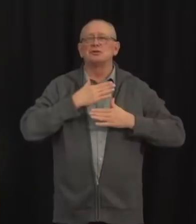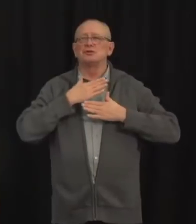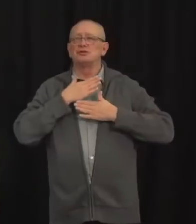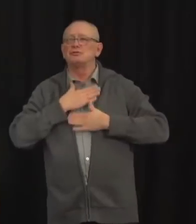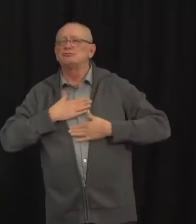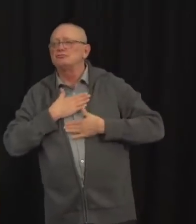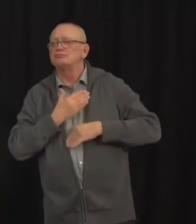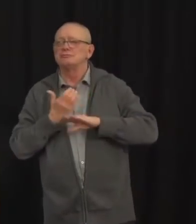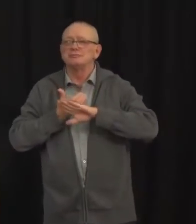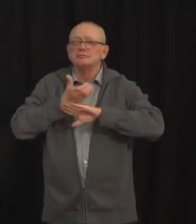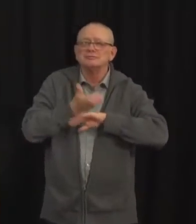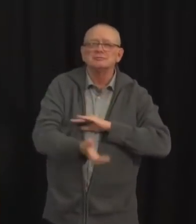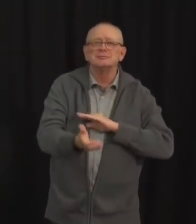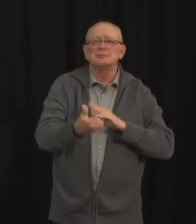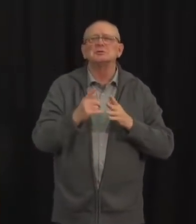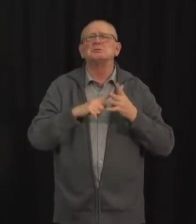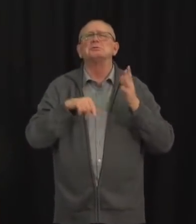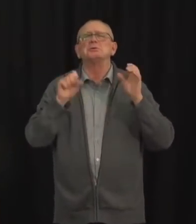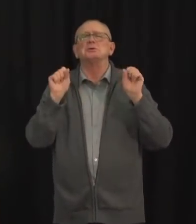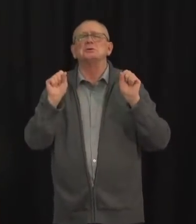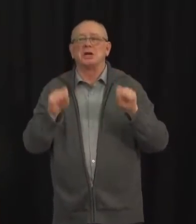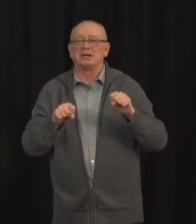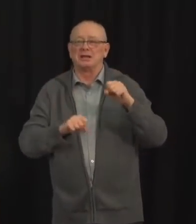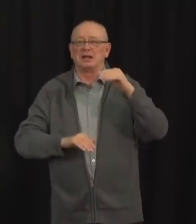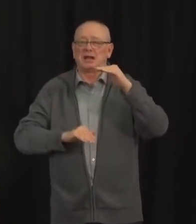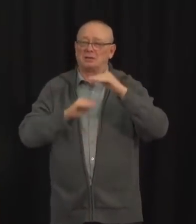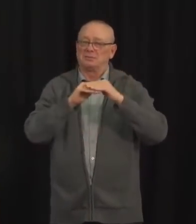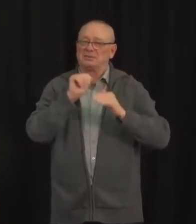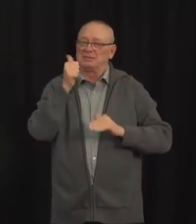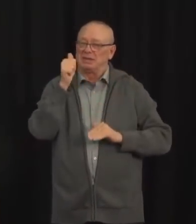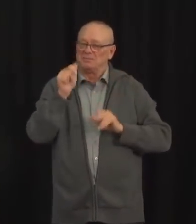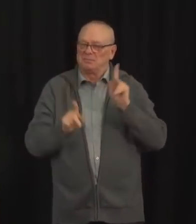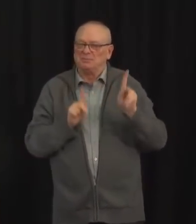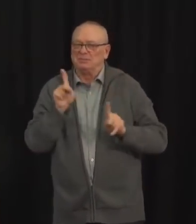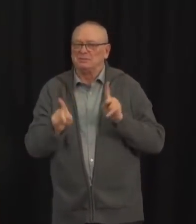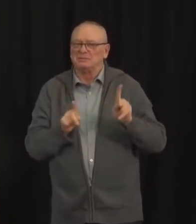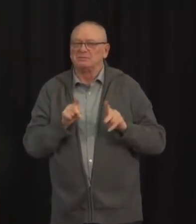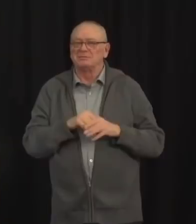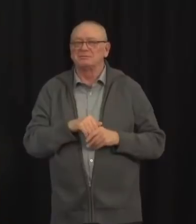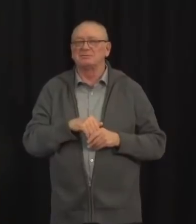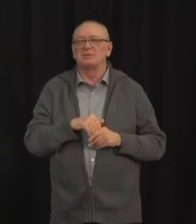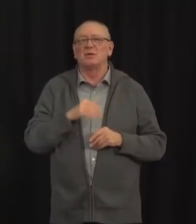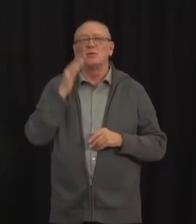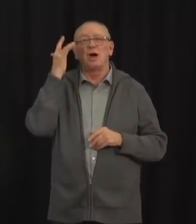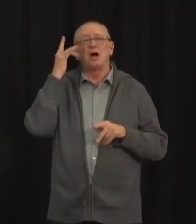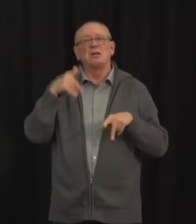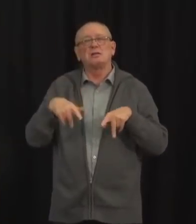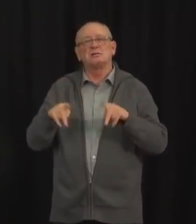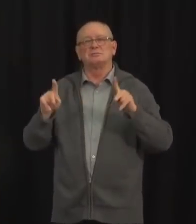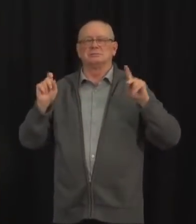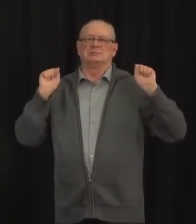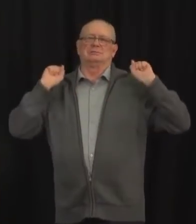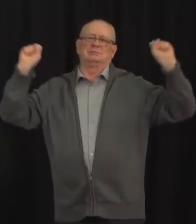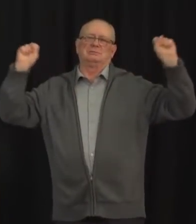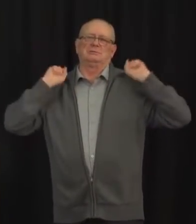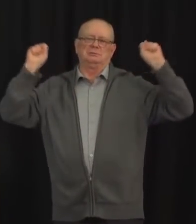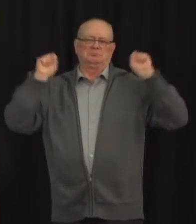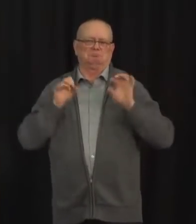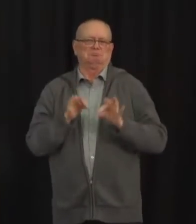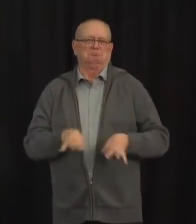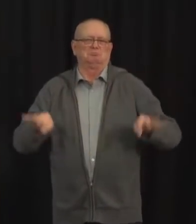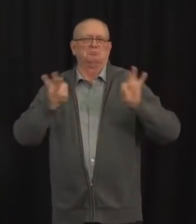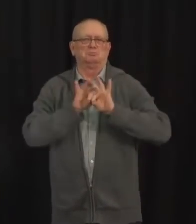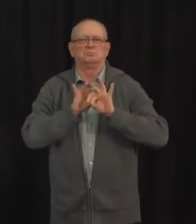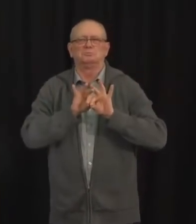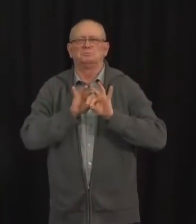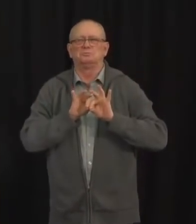distanced and wanting to keep options open for physical fitness in outdoor settings. However, I am also asking